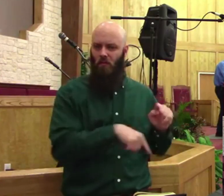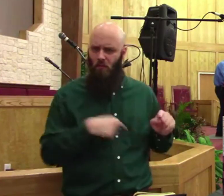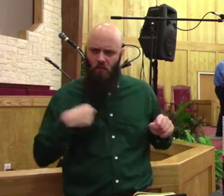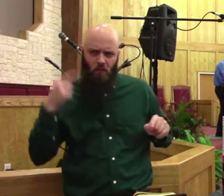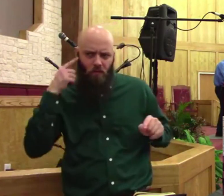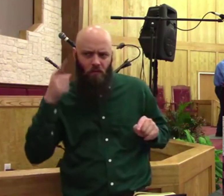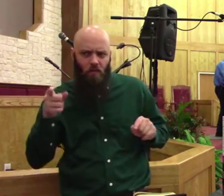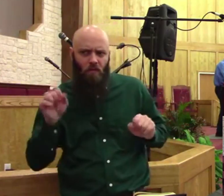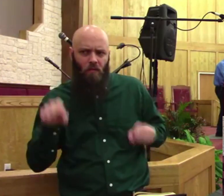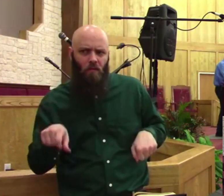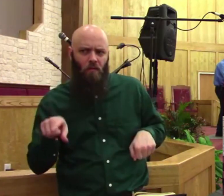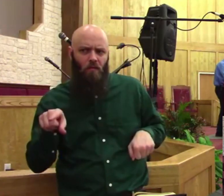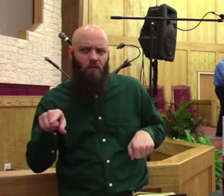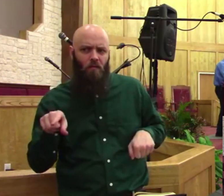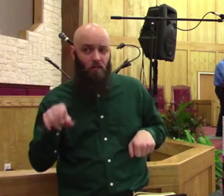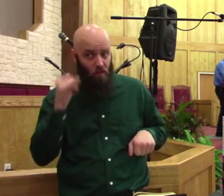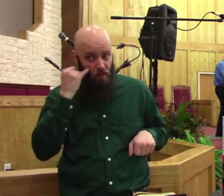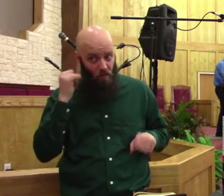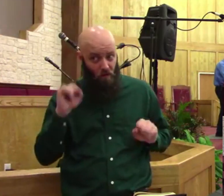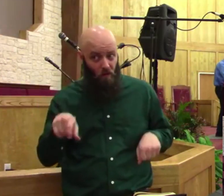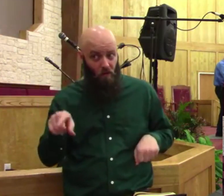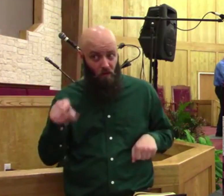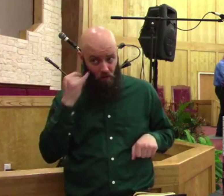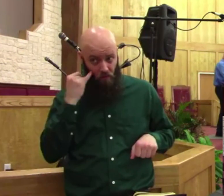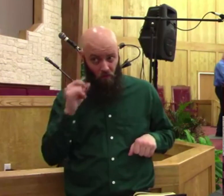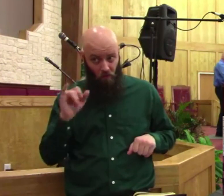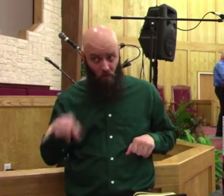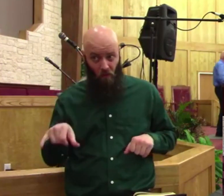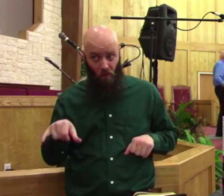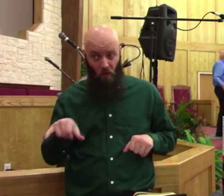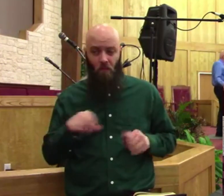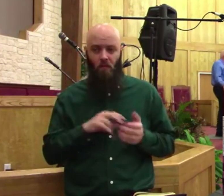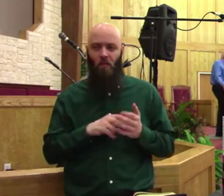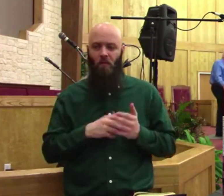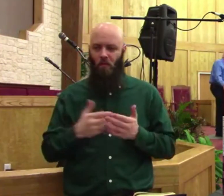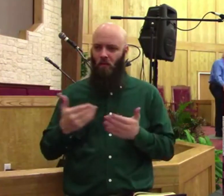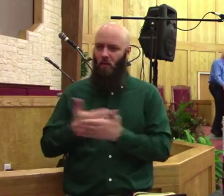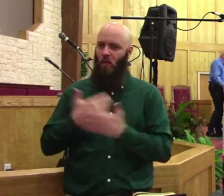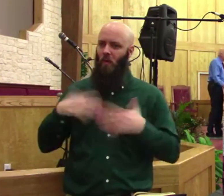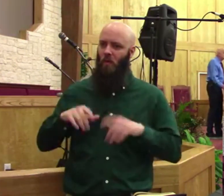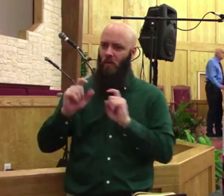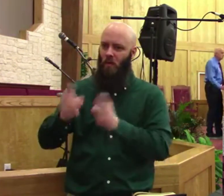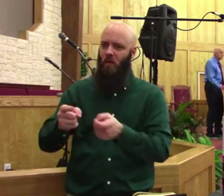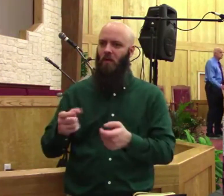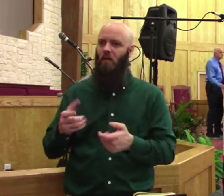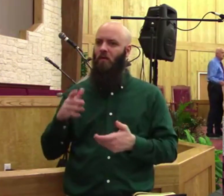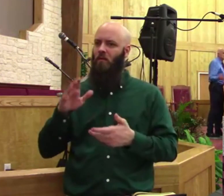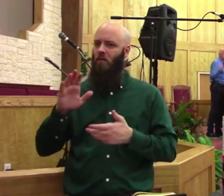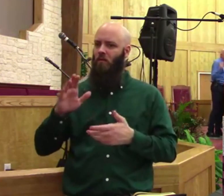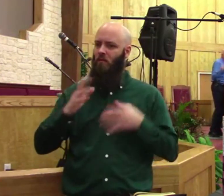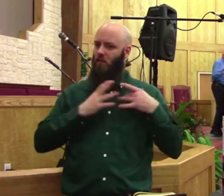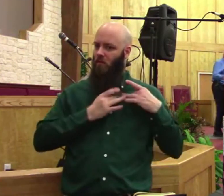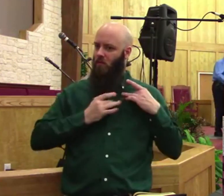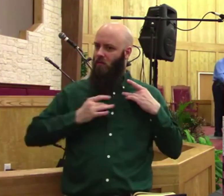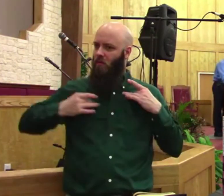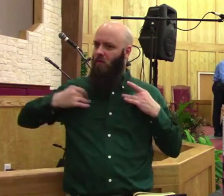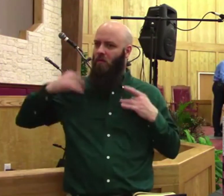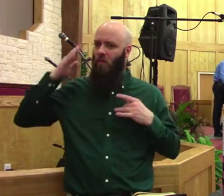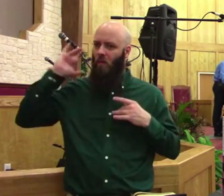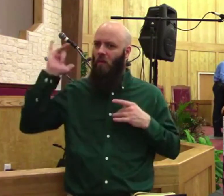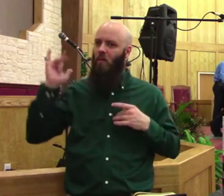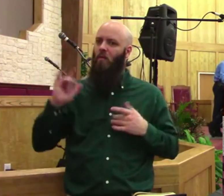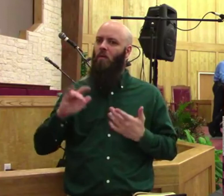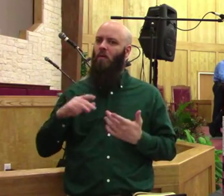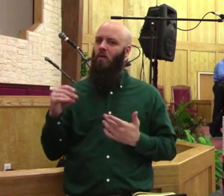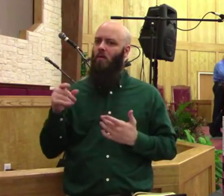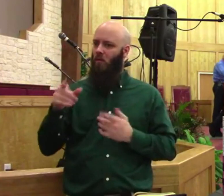can. And if you can, and if you do, it means new clothes for you, and it means a necklace, and